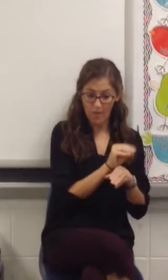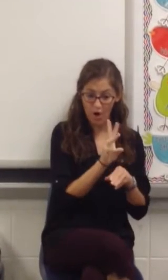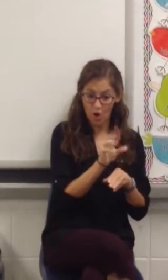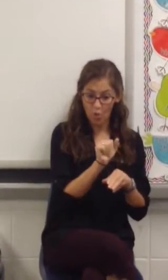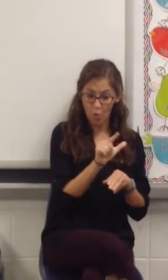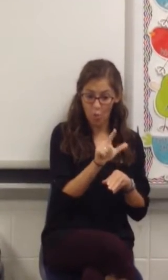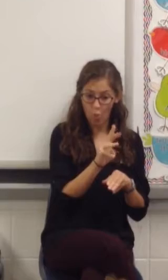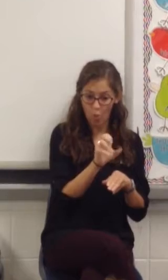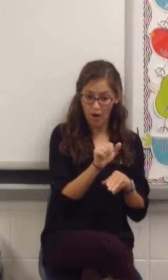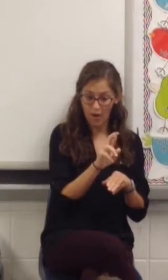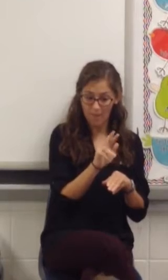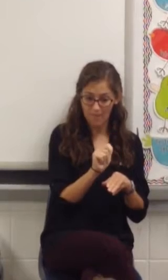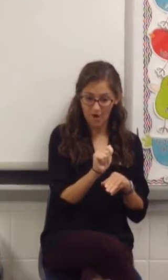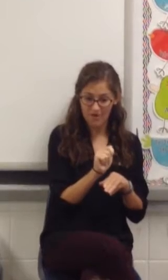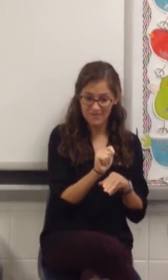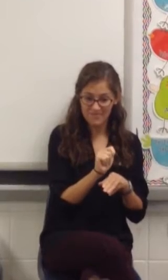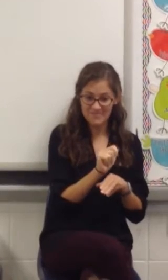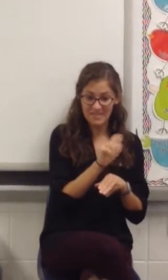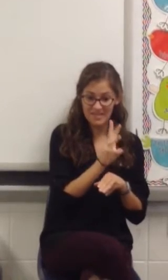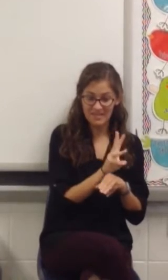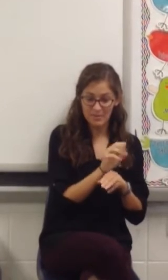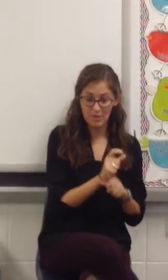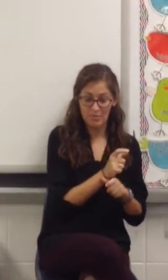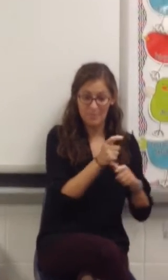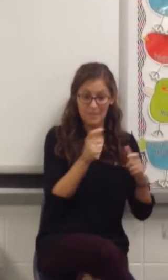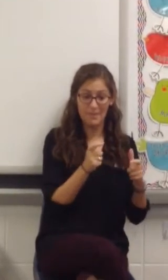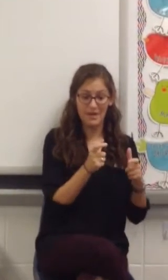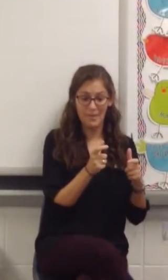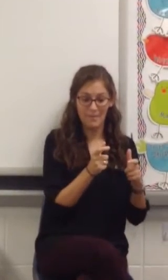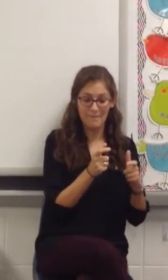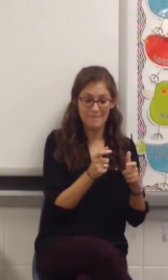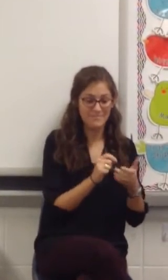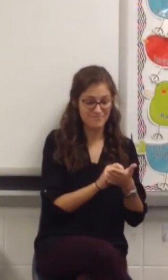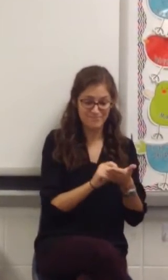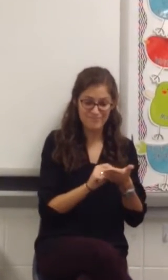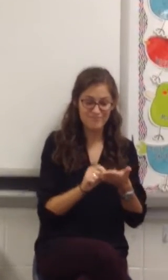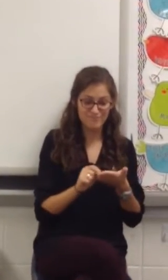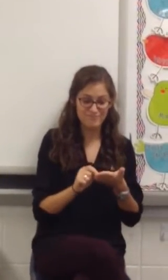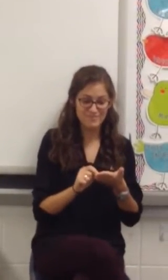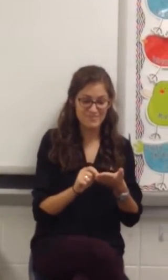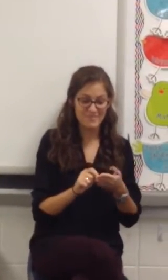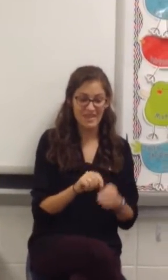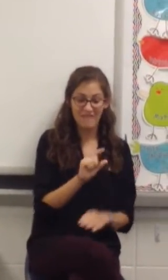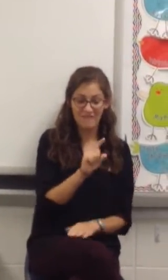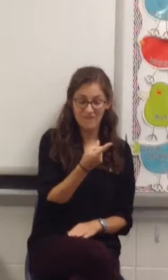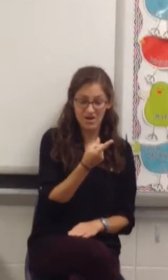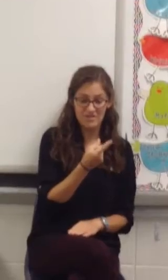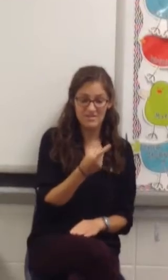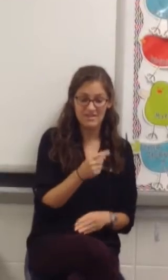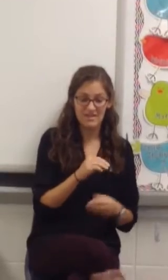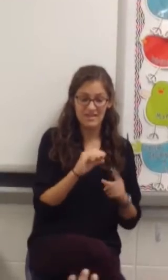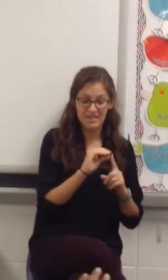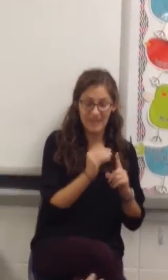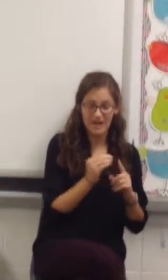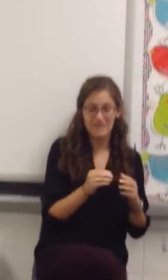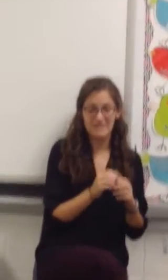You have to put a capital W. That's right. The W, the first letter, is capital. So we have to decide